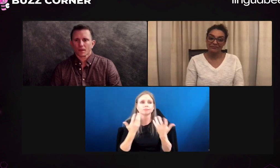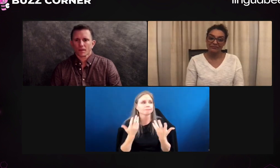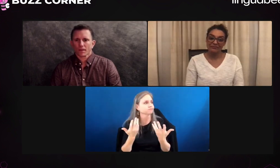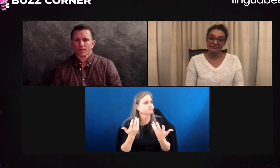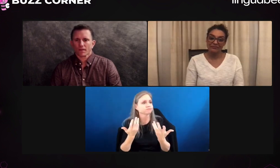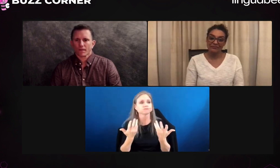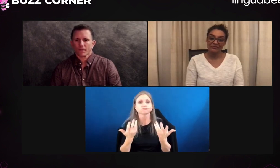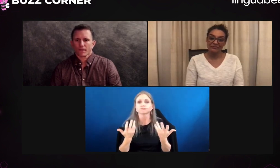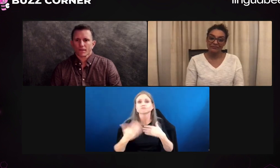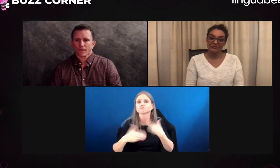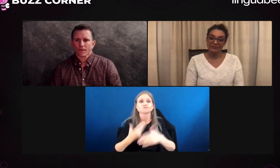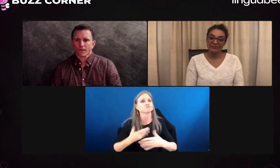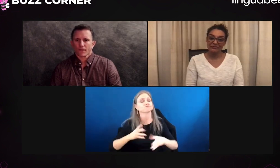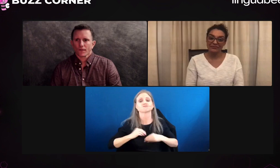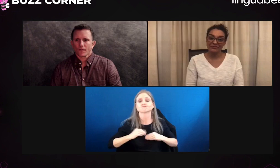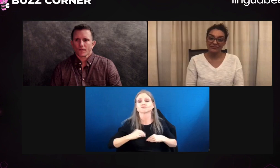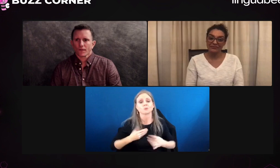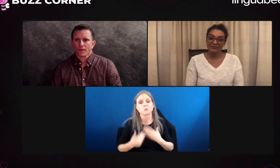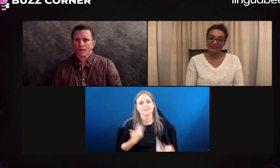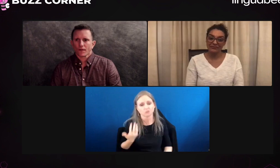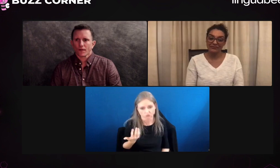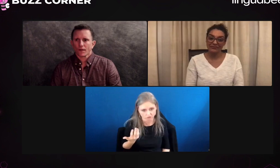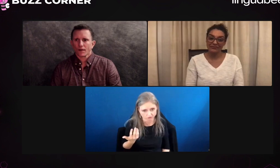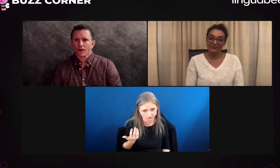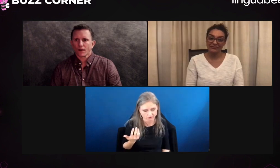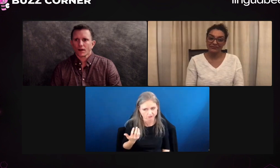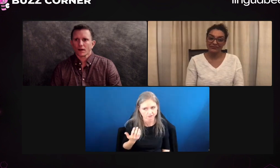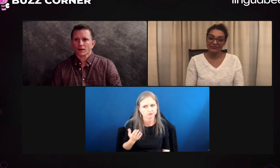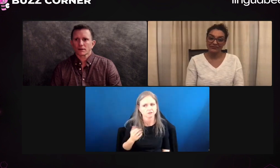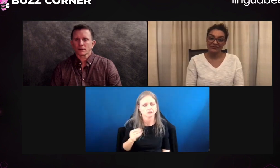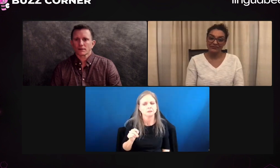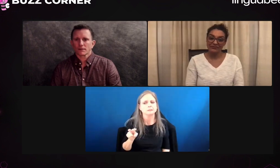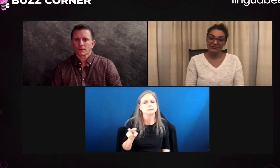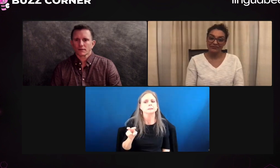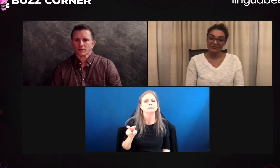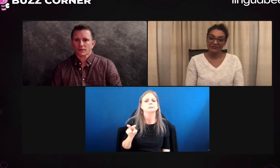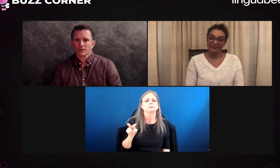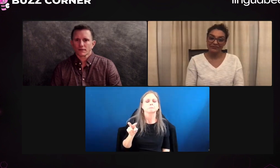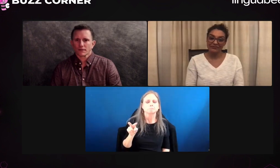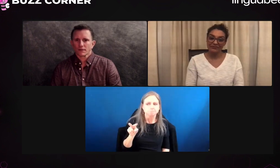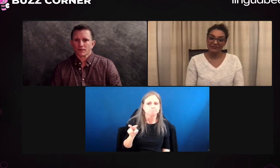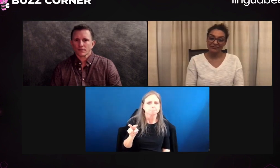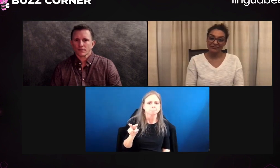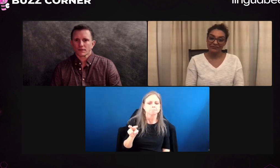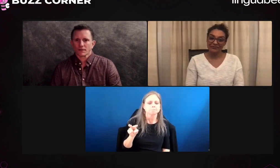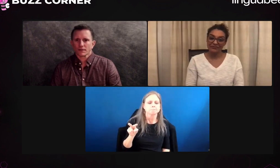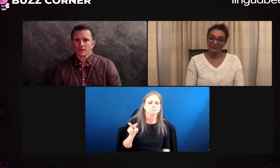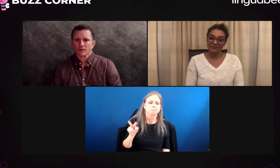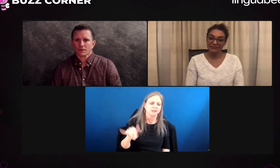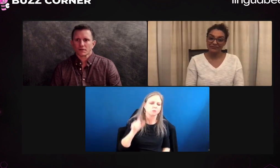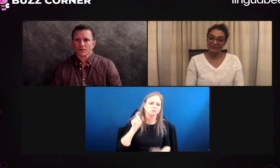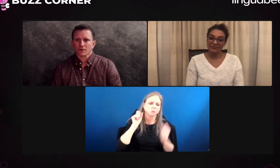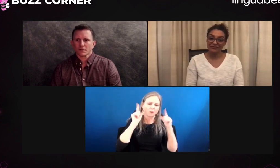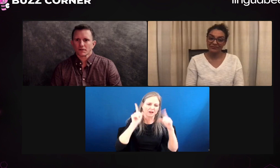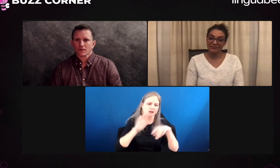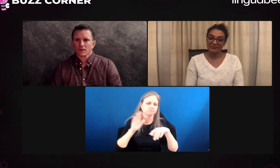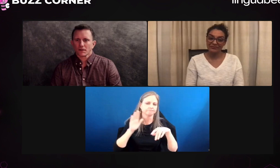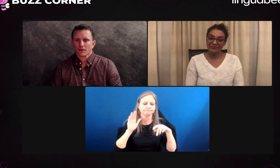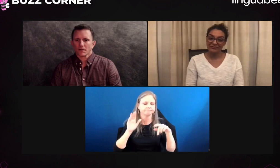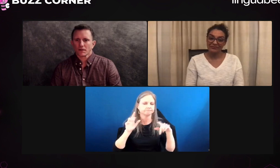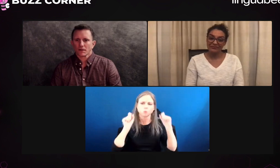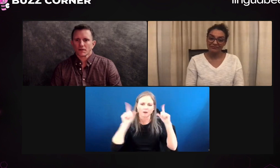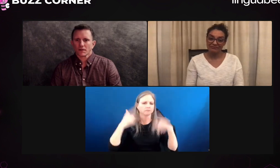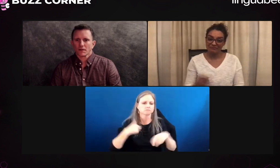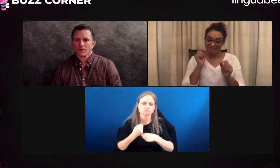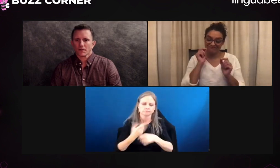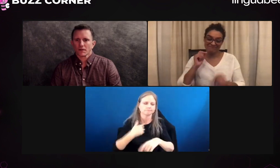I really am the type of person that just goes with the flow. I just kind of, I just accept things.